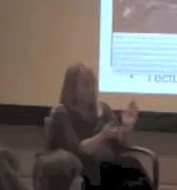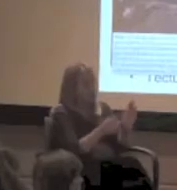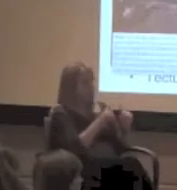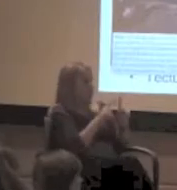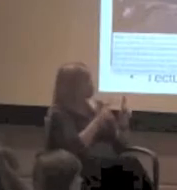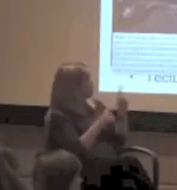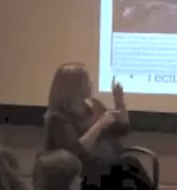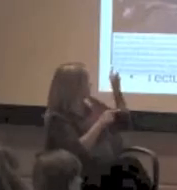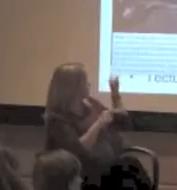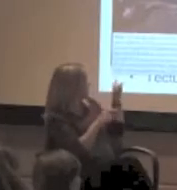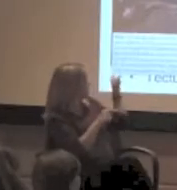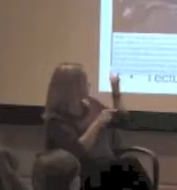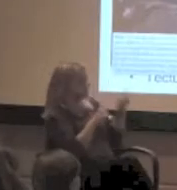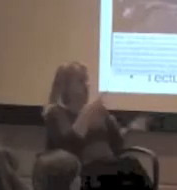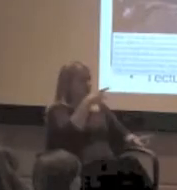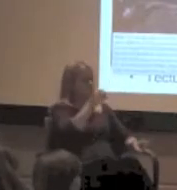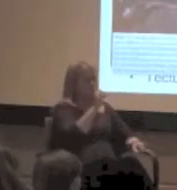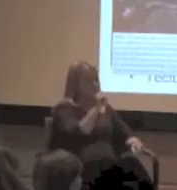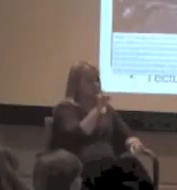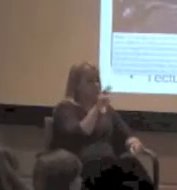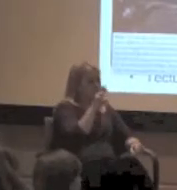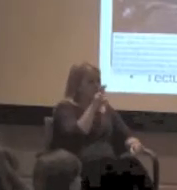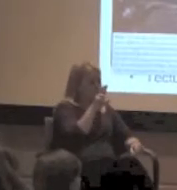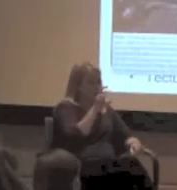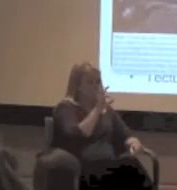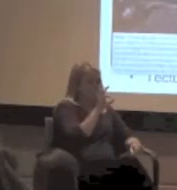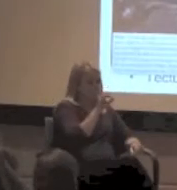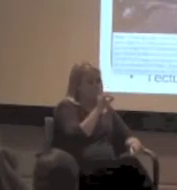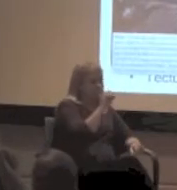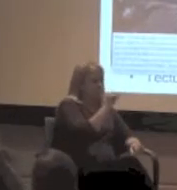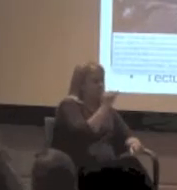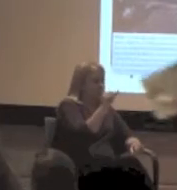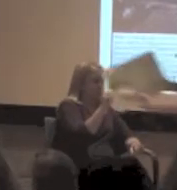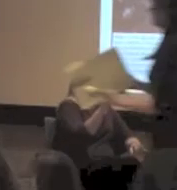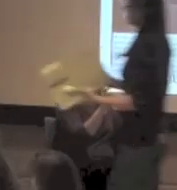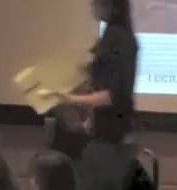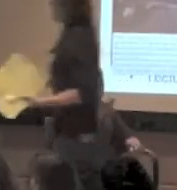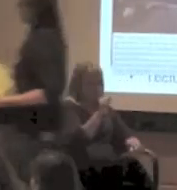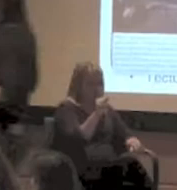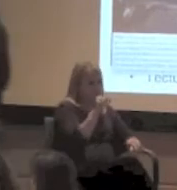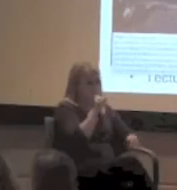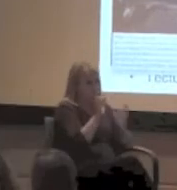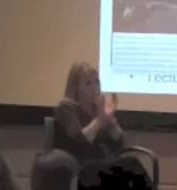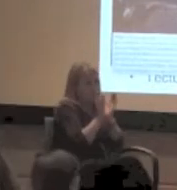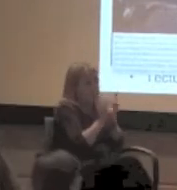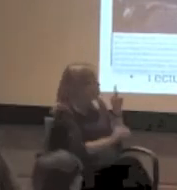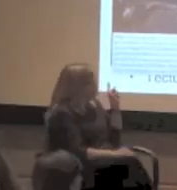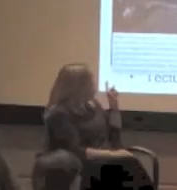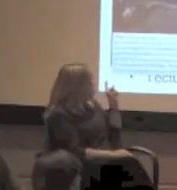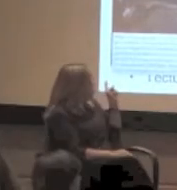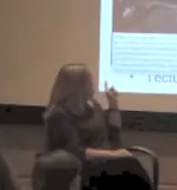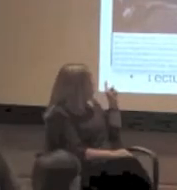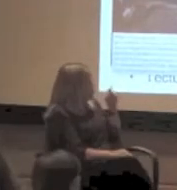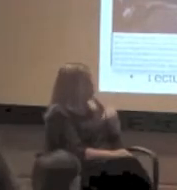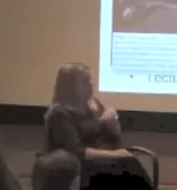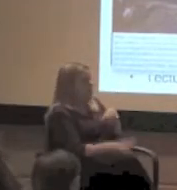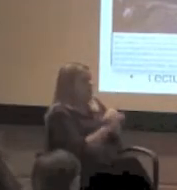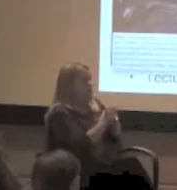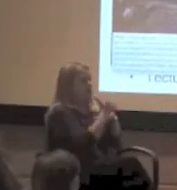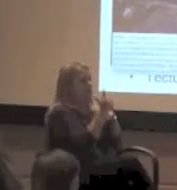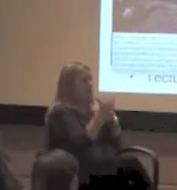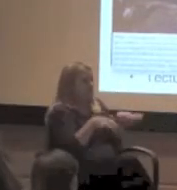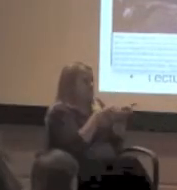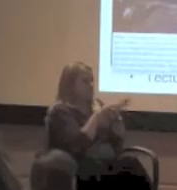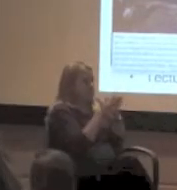posterior fossa, which you'll hear me talk about, this area, is small. And another important thing,